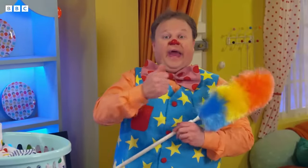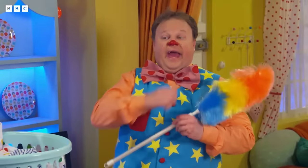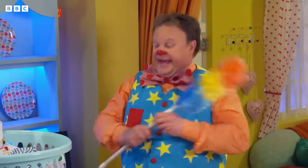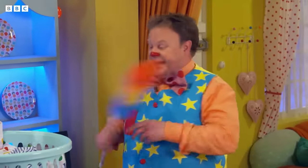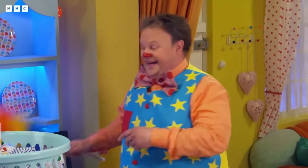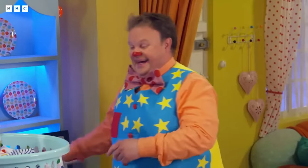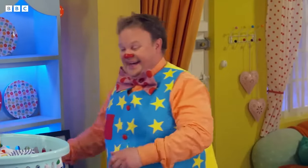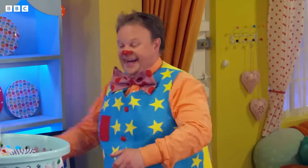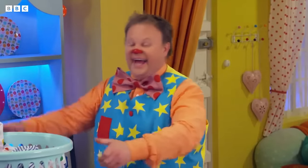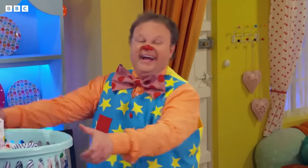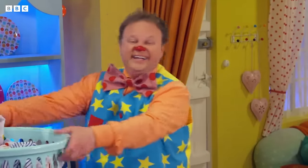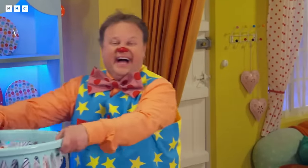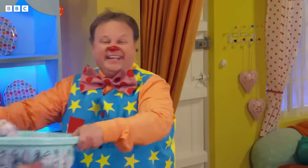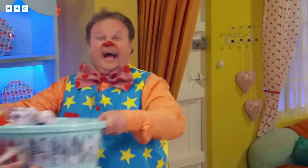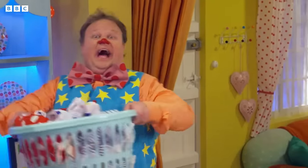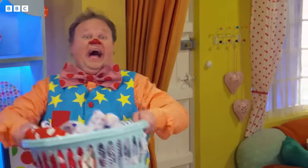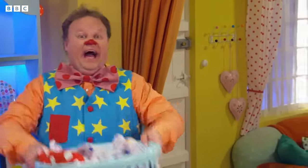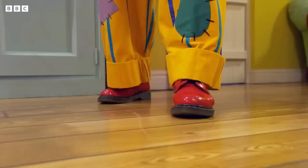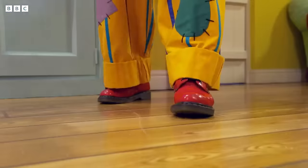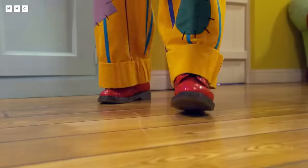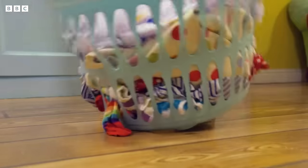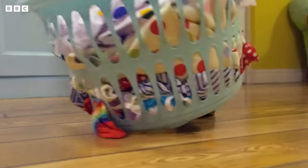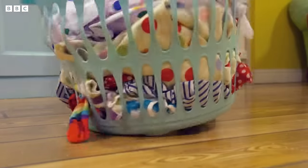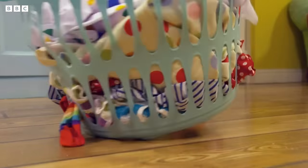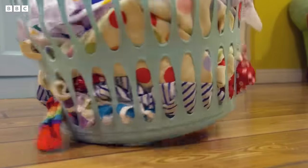Okay. Right.